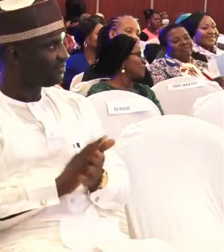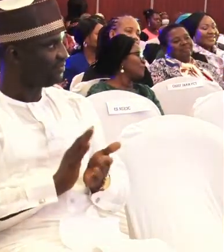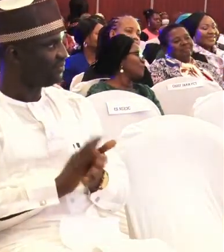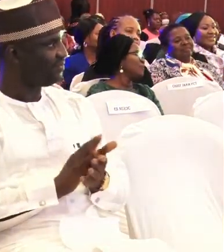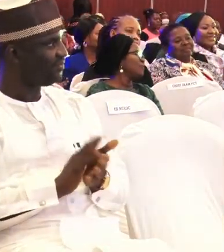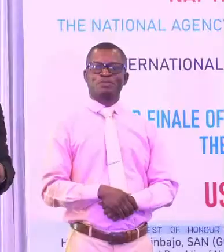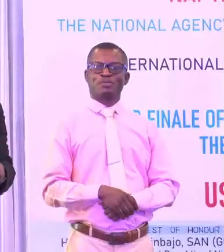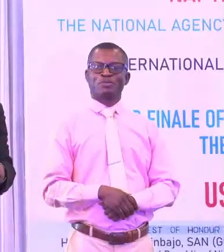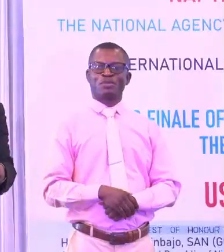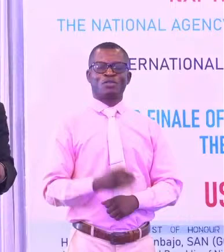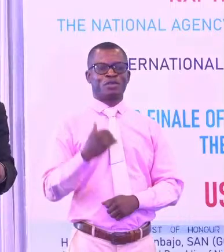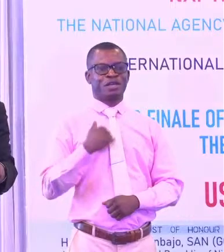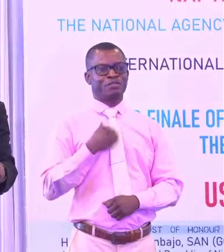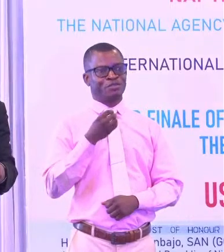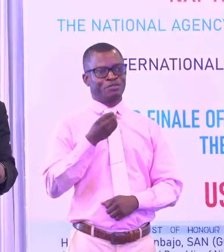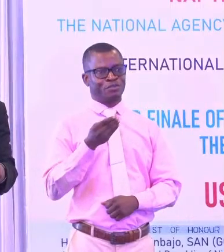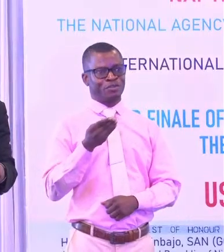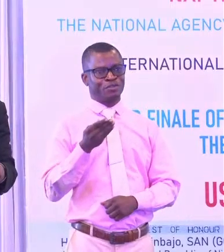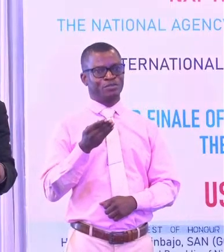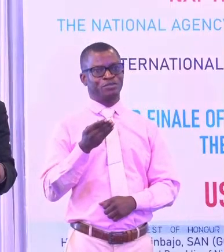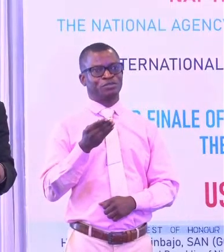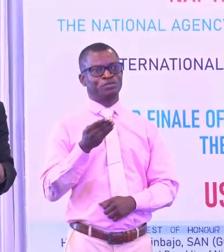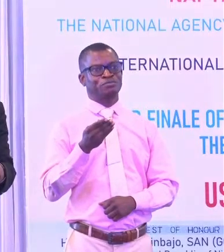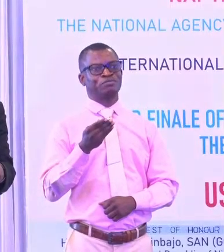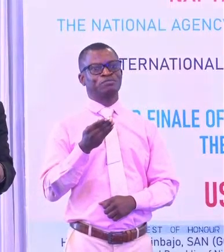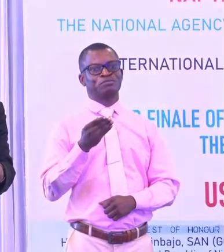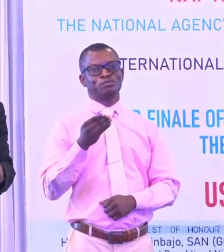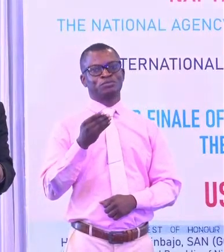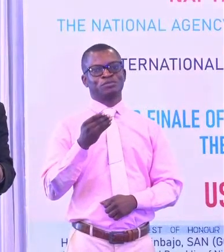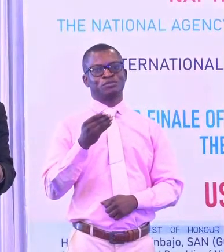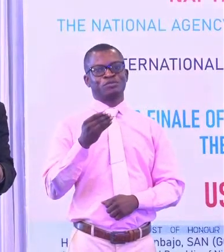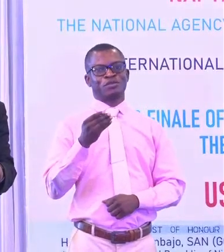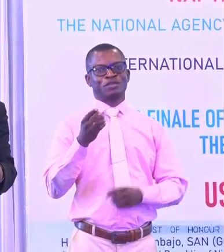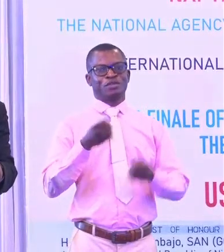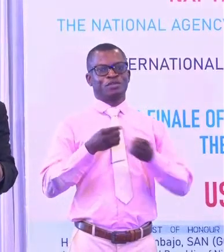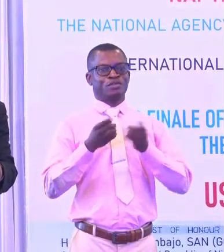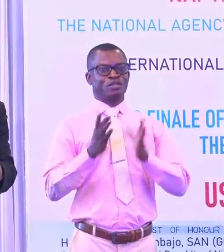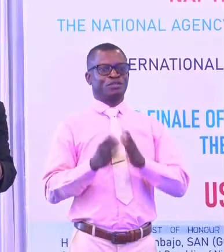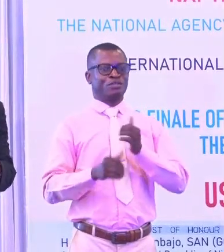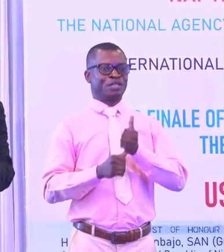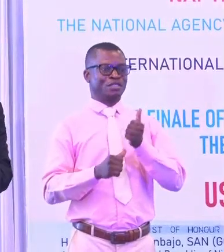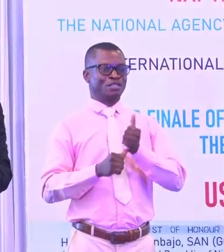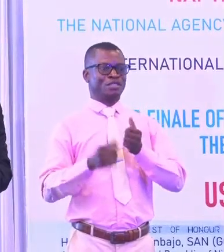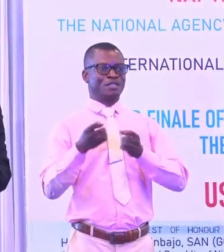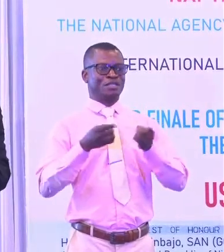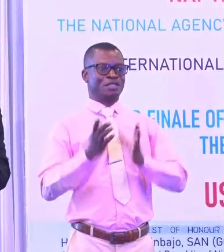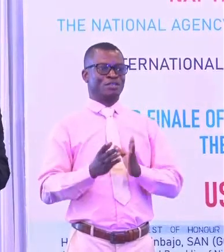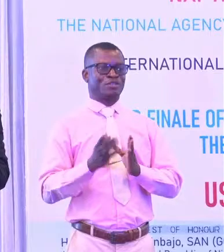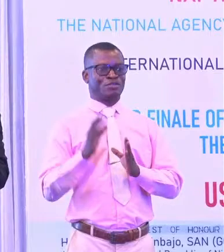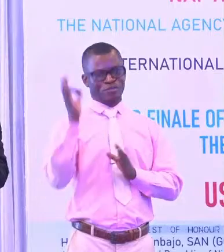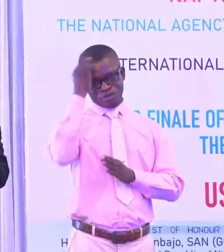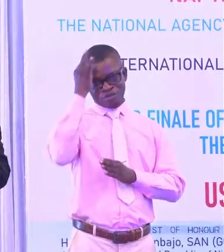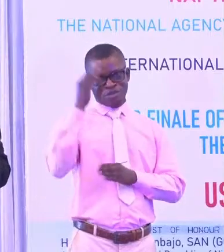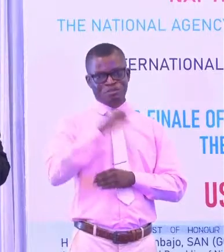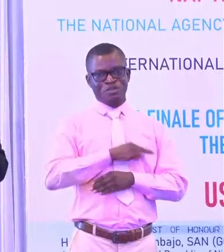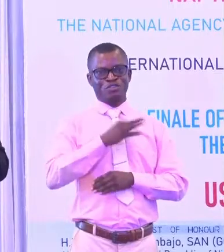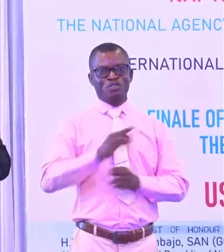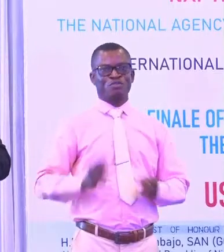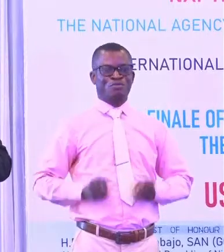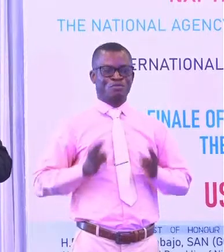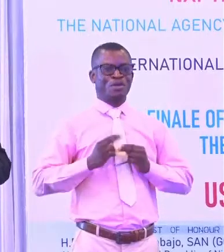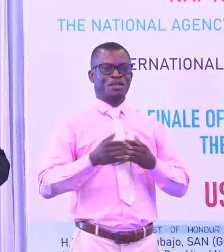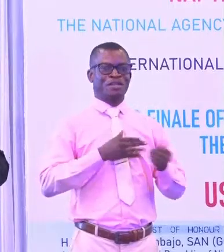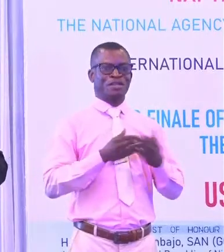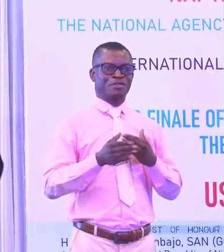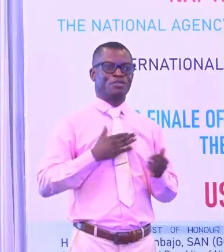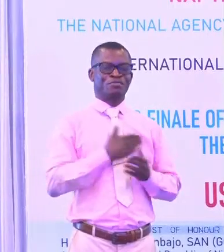We have a few others. Victoria Lar is an assistant director of the Federal Ministry of Women Affairs. Please put your hands together for